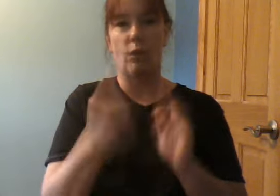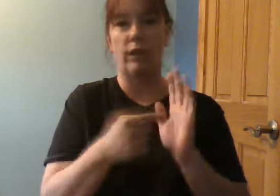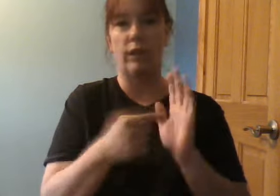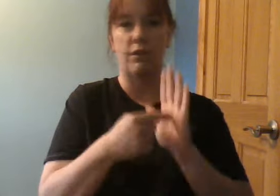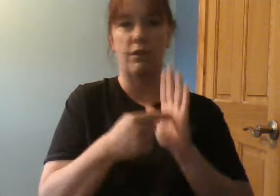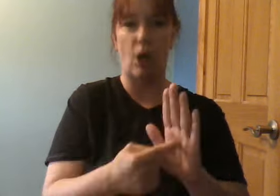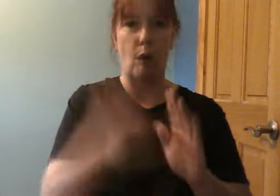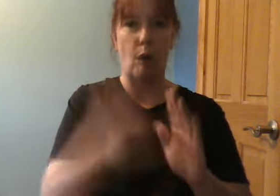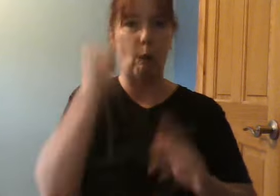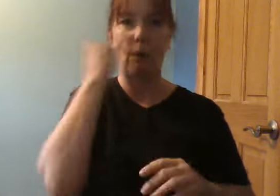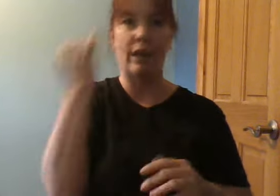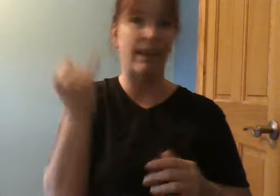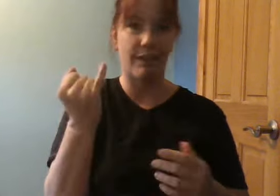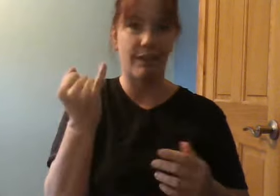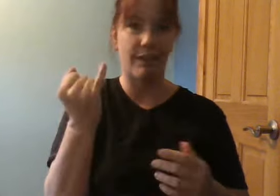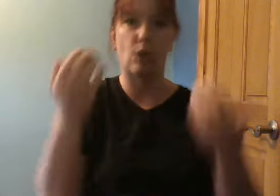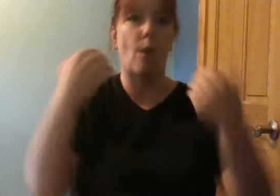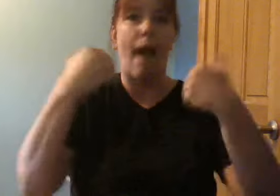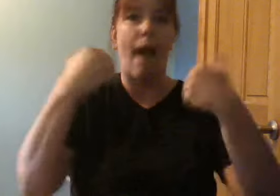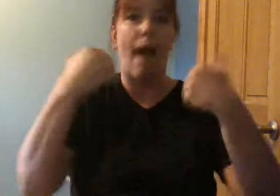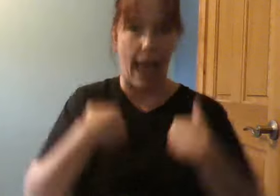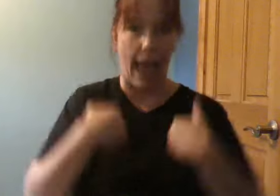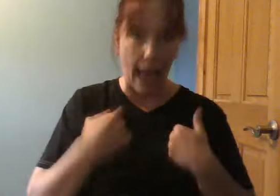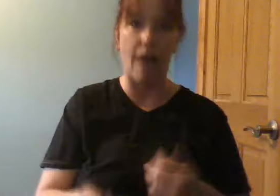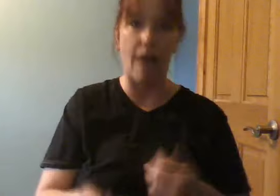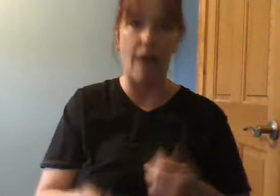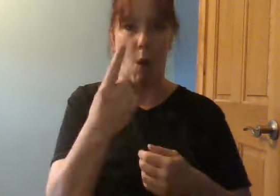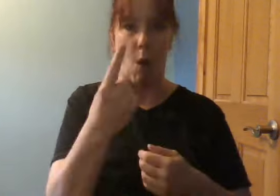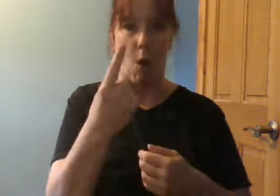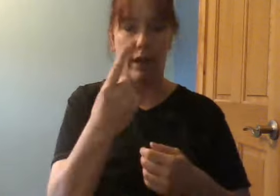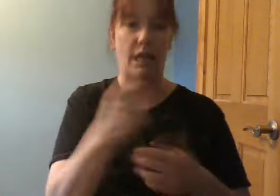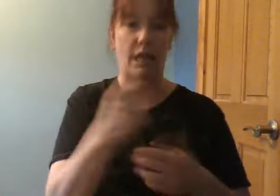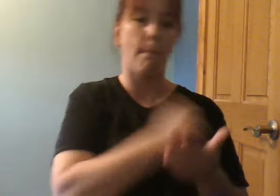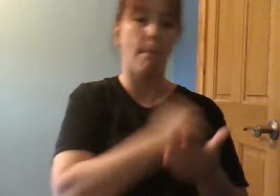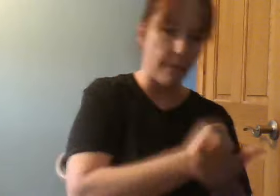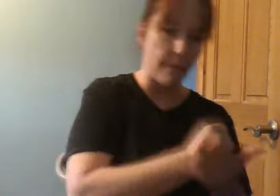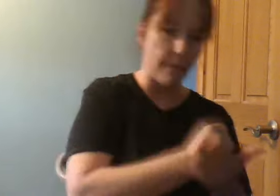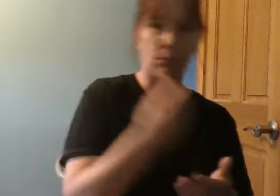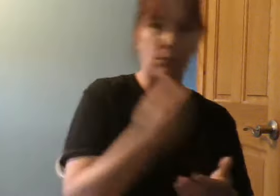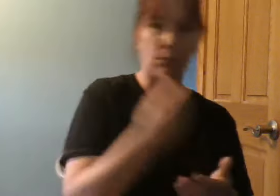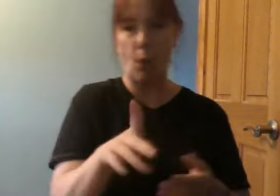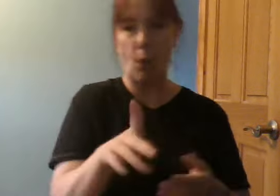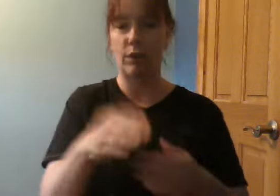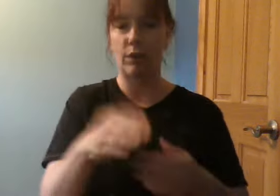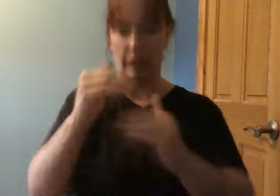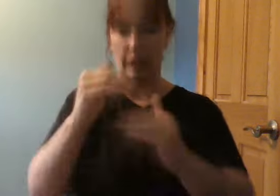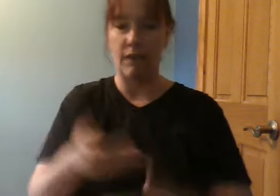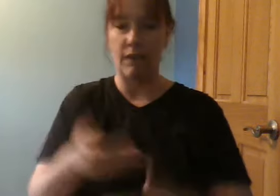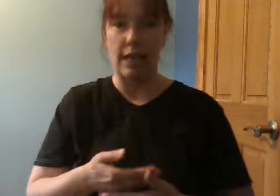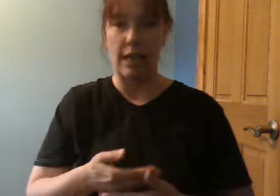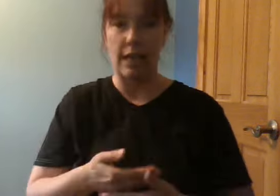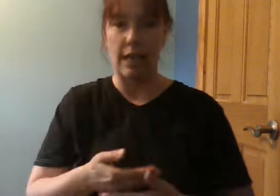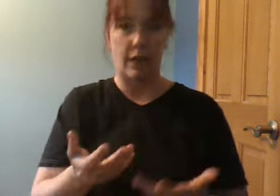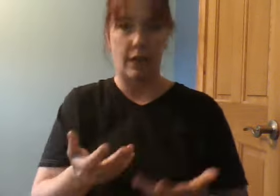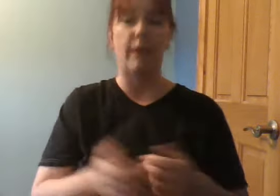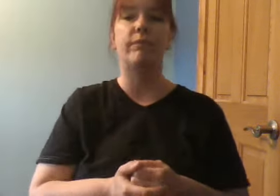one. It will only show you that I'm over 18 if I actually am over 18. But nothing else. So you're the bouncer